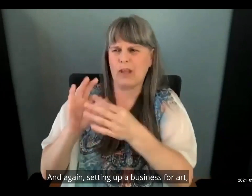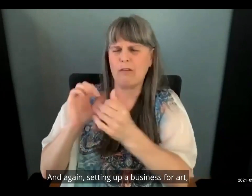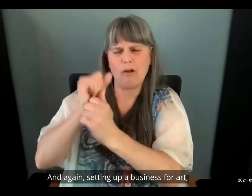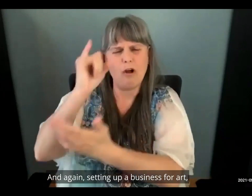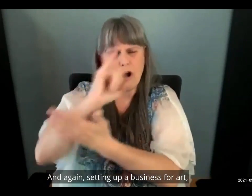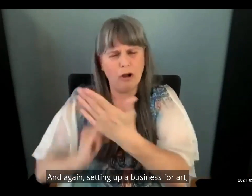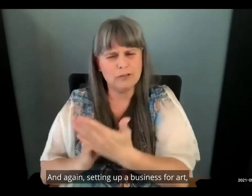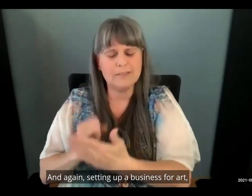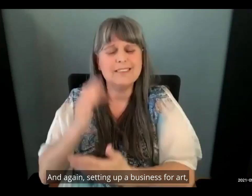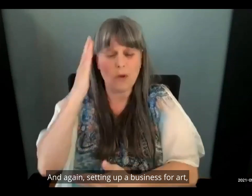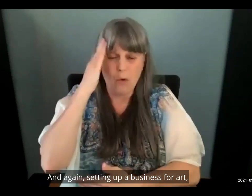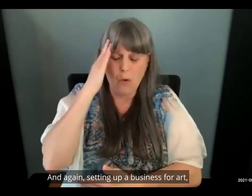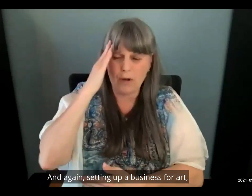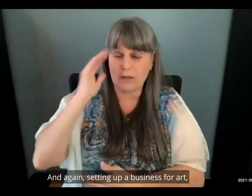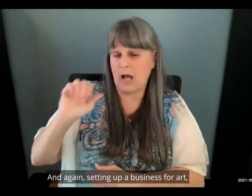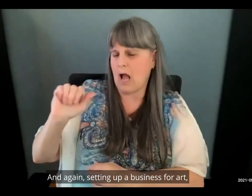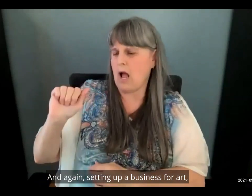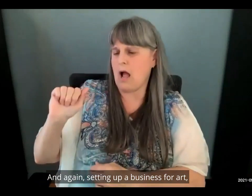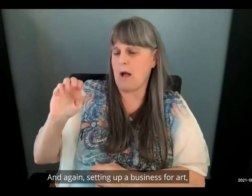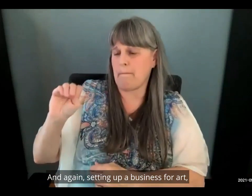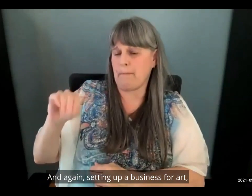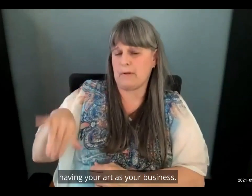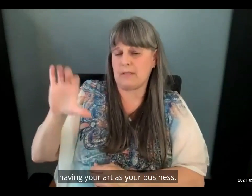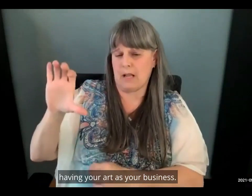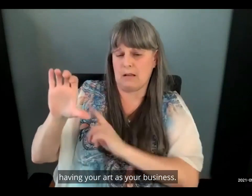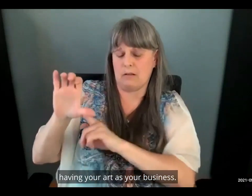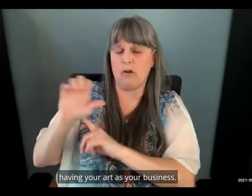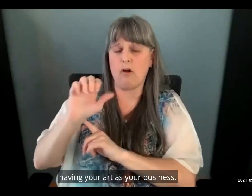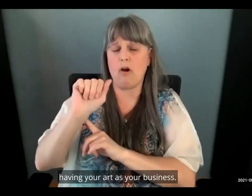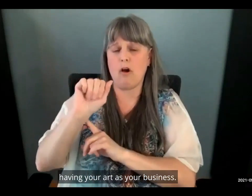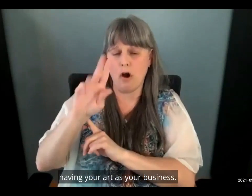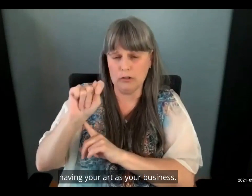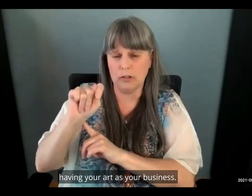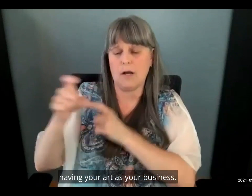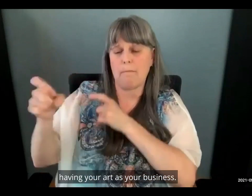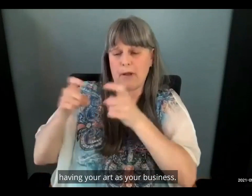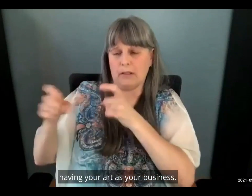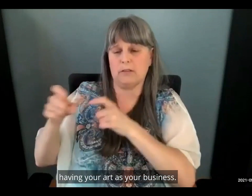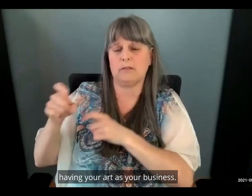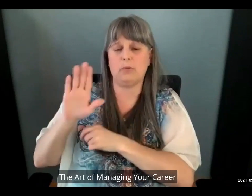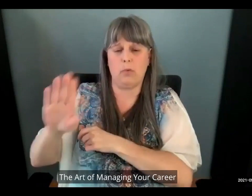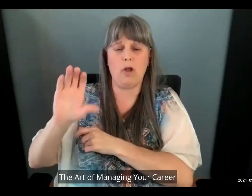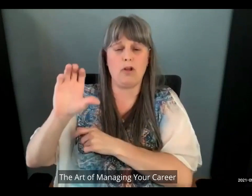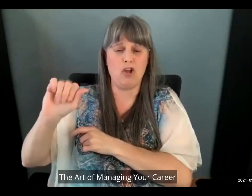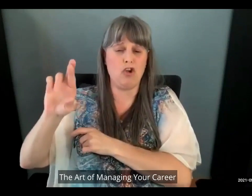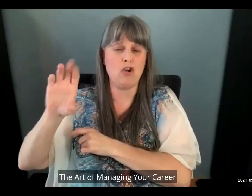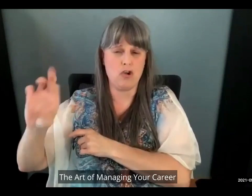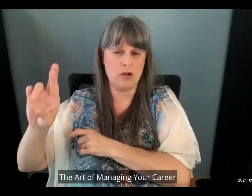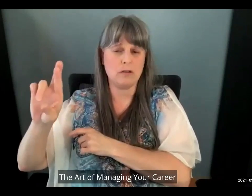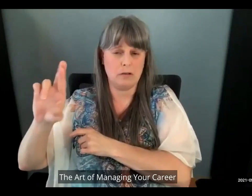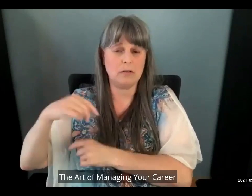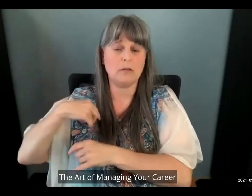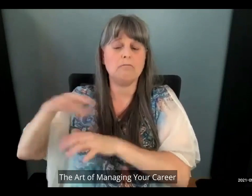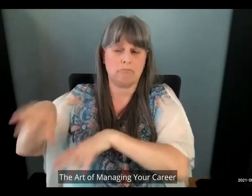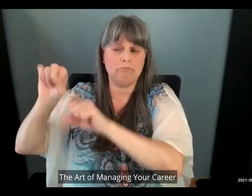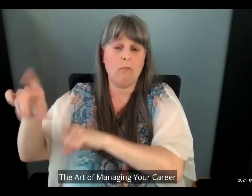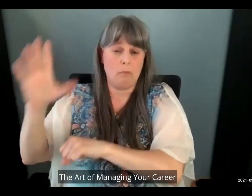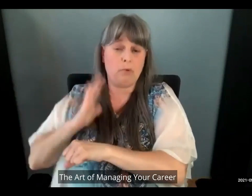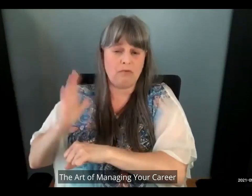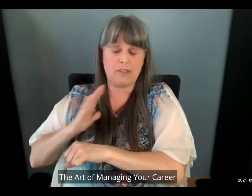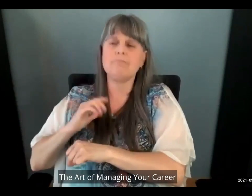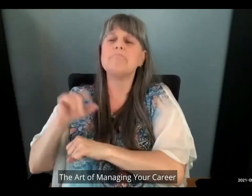And again, setting up a business for art, having your art as your business, is art management